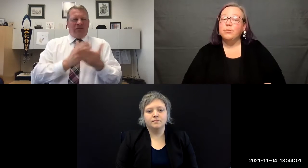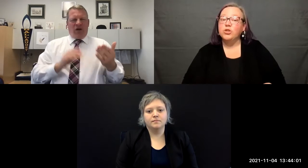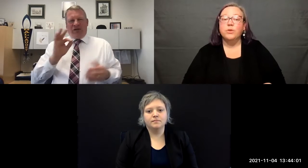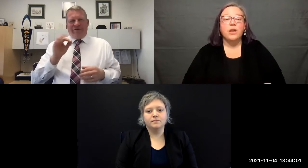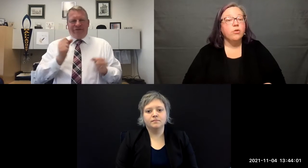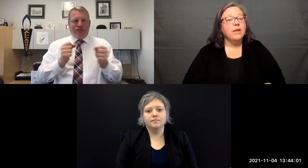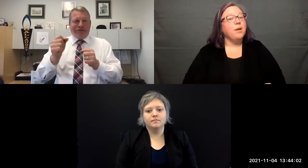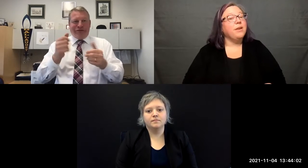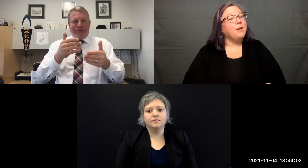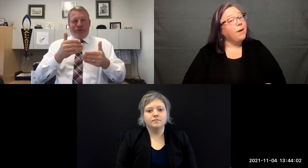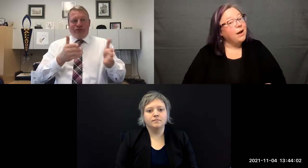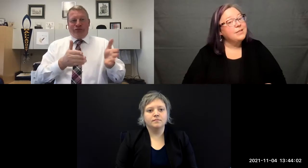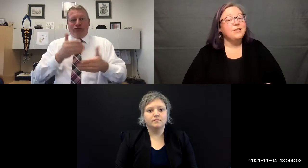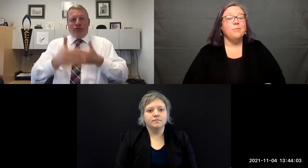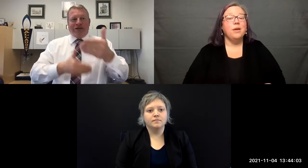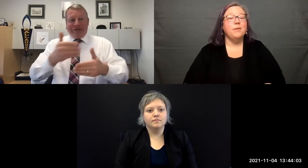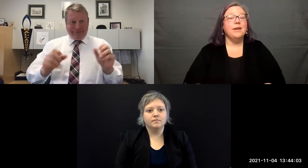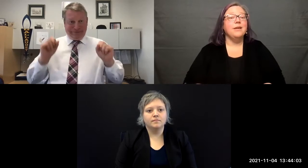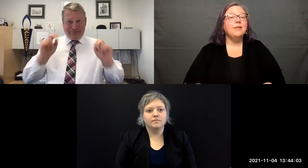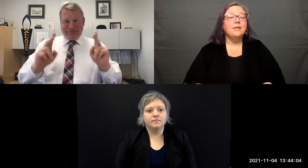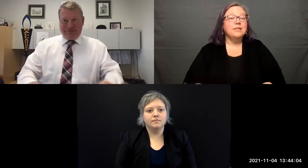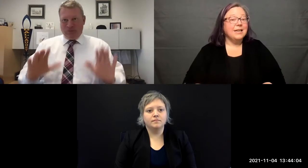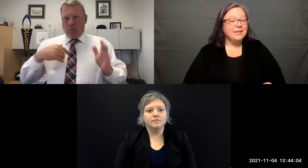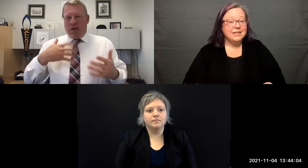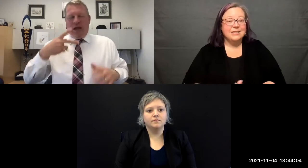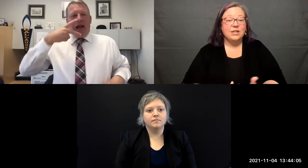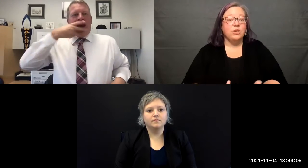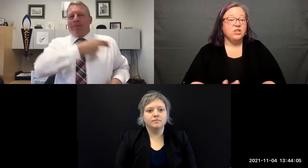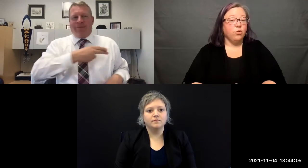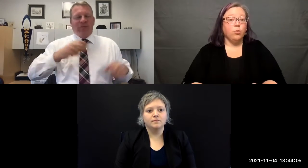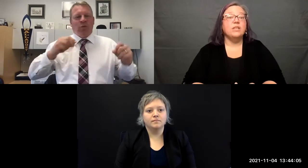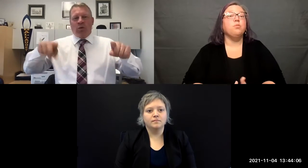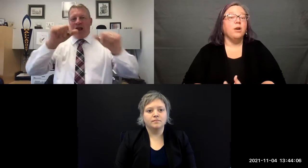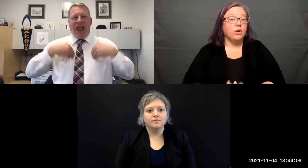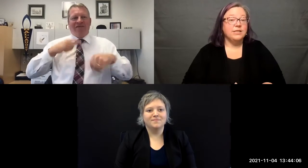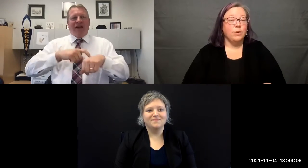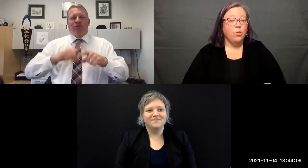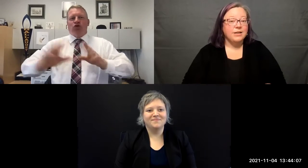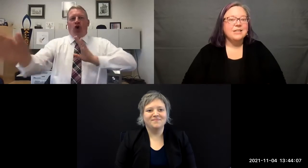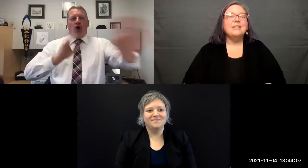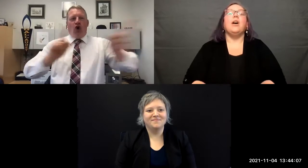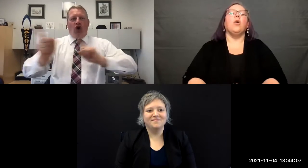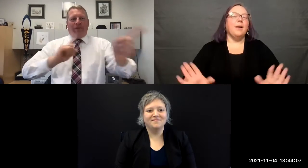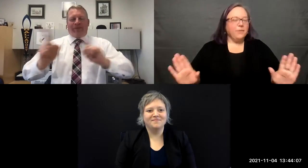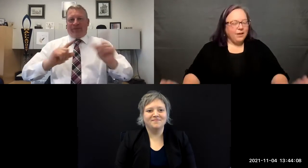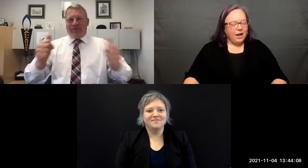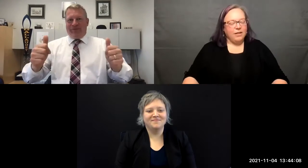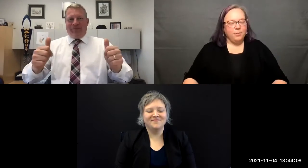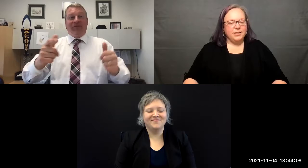to another. They may be combined. They may be taken into consideration for which priorities we want. Okay, allow me